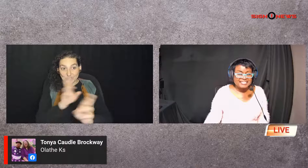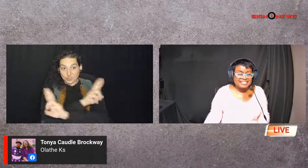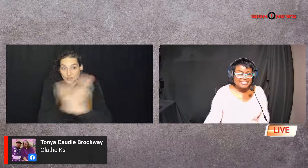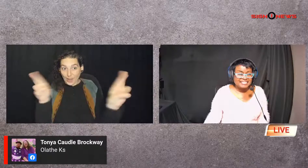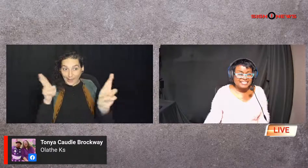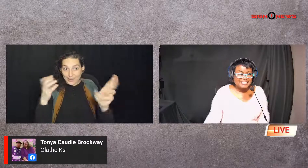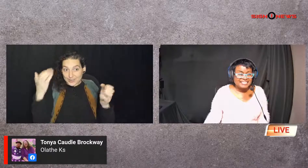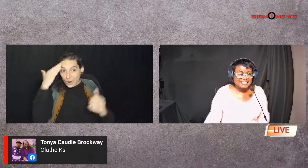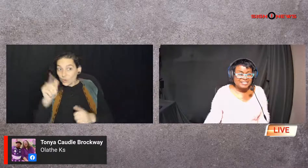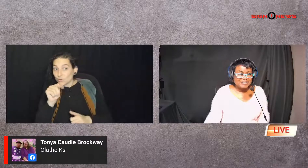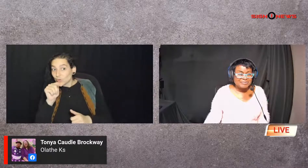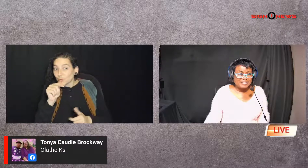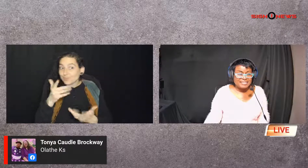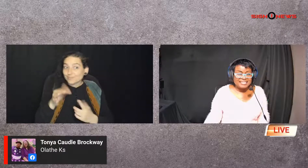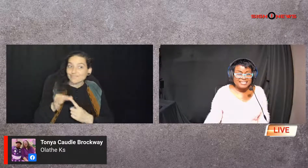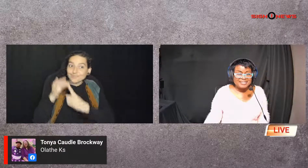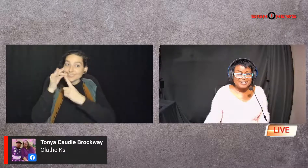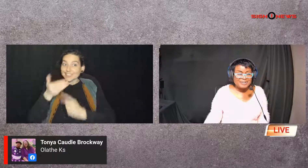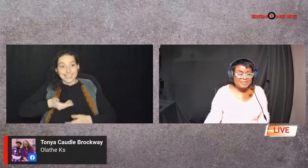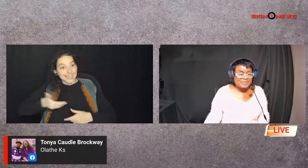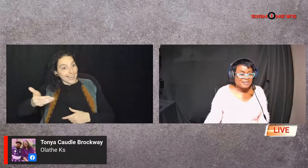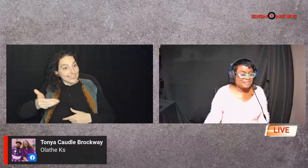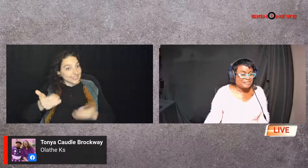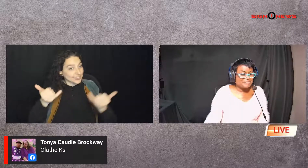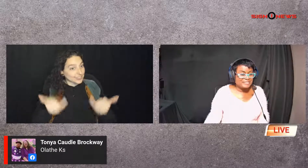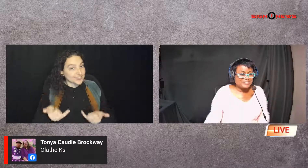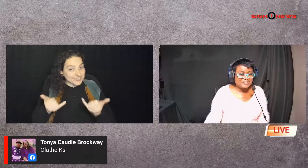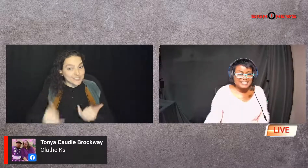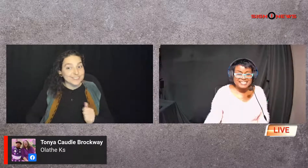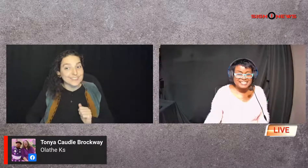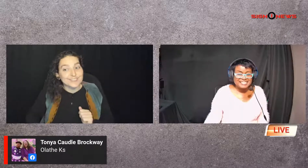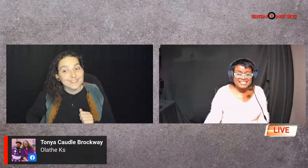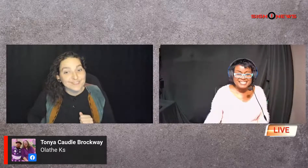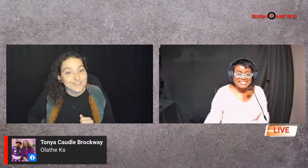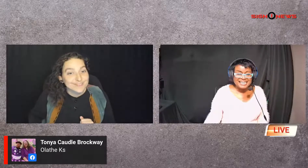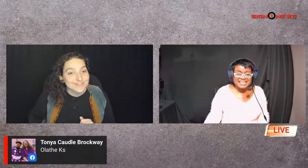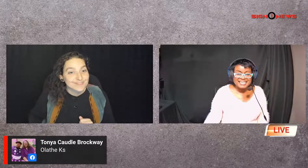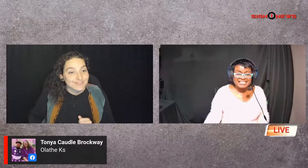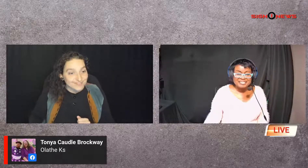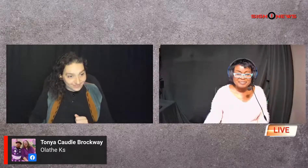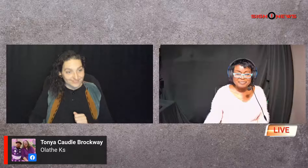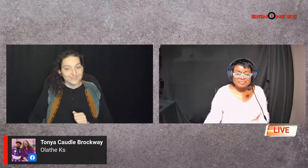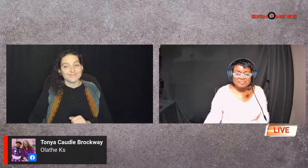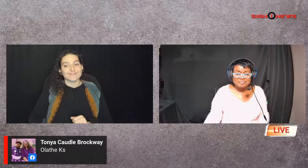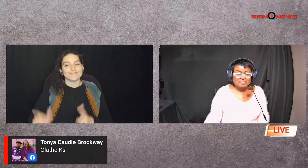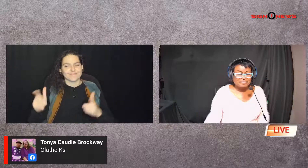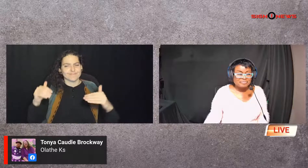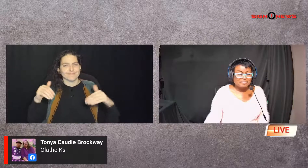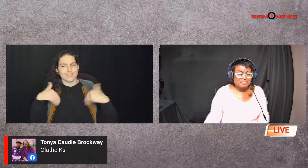Okay. Are you ready to know who our special guest is today?